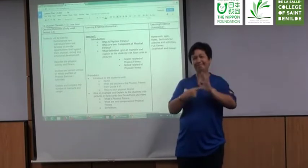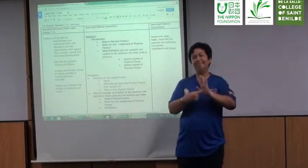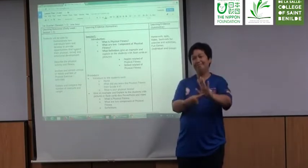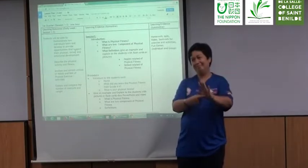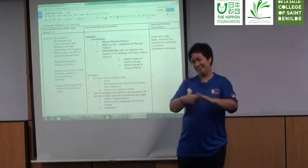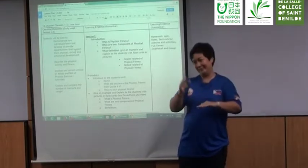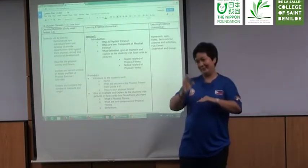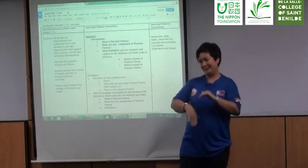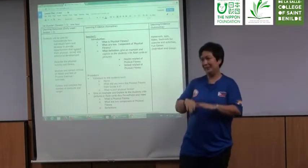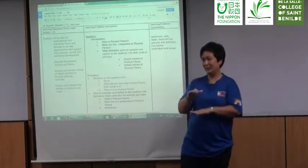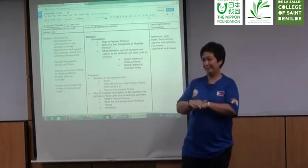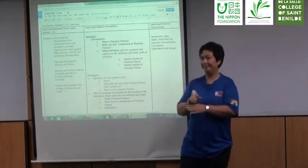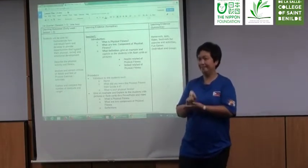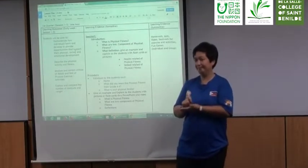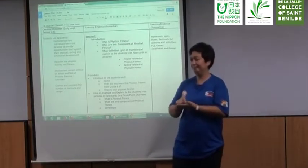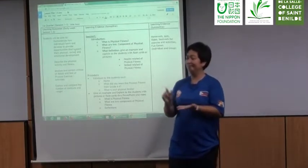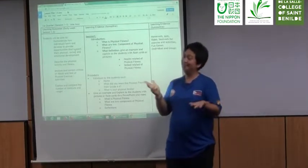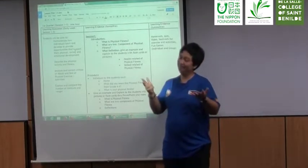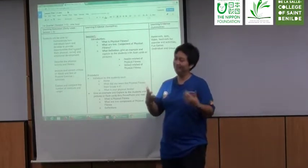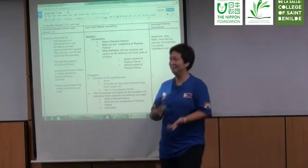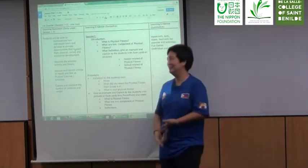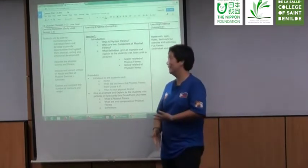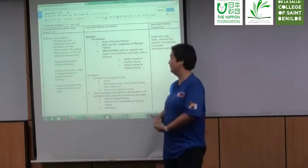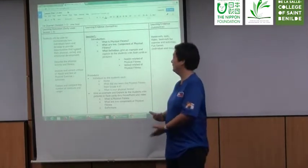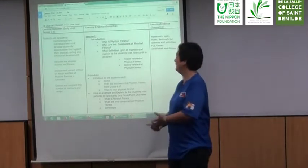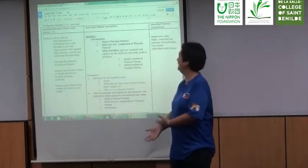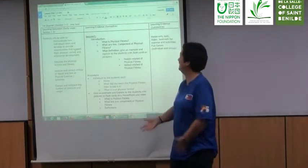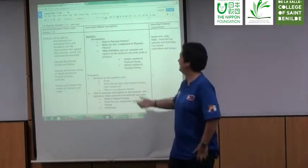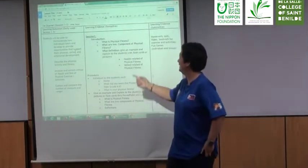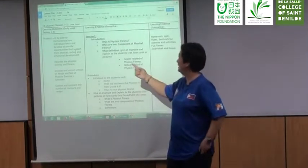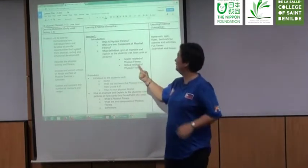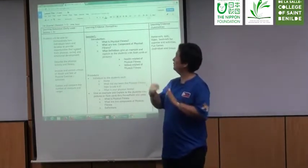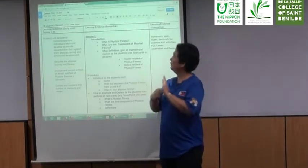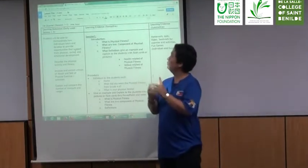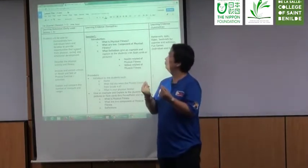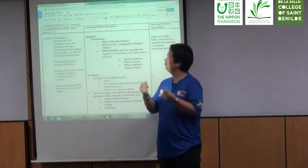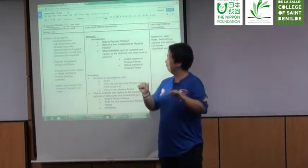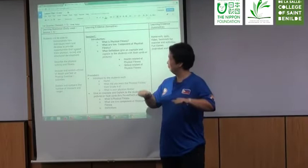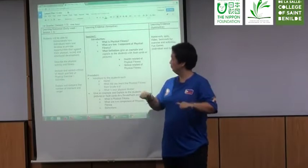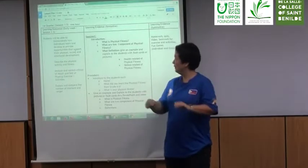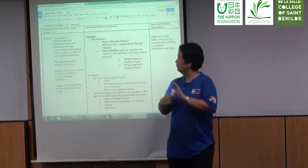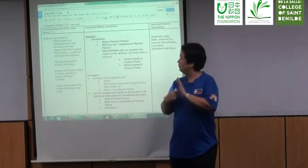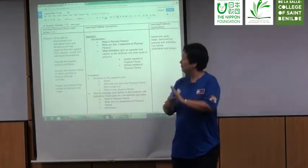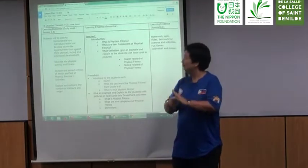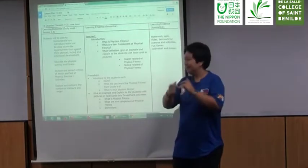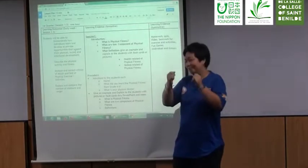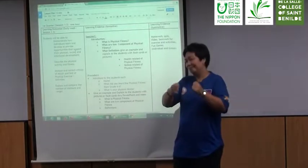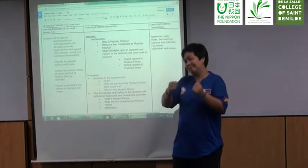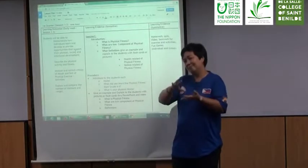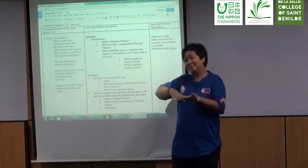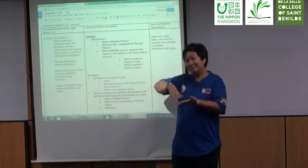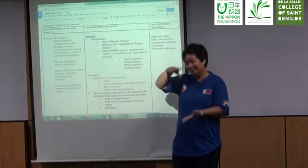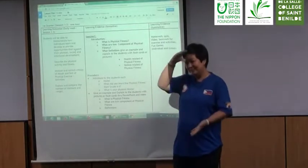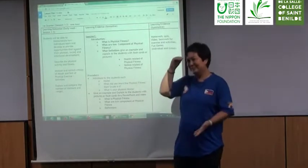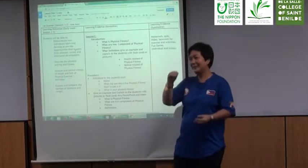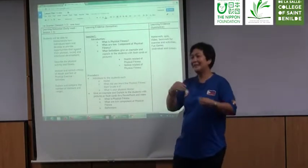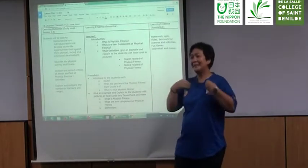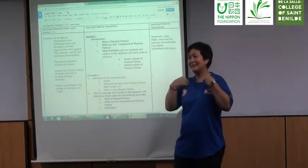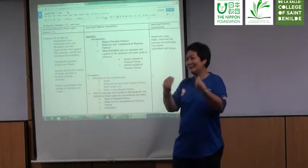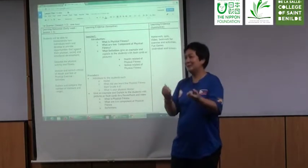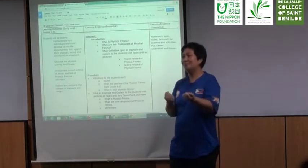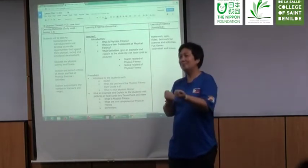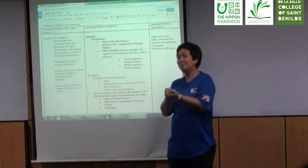English. A lot of the demo is going to be inside and it's written components of